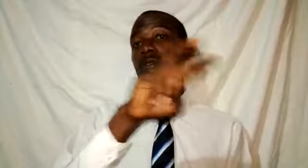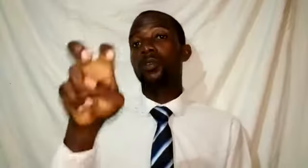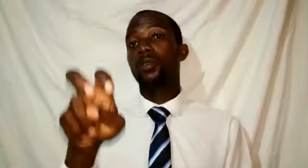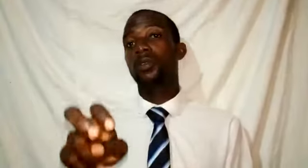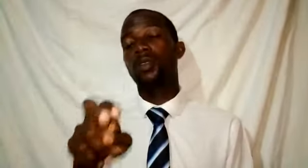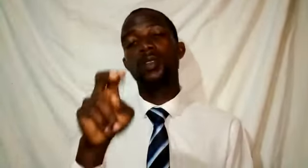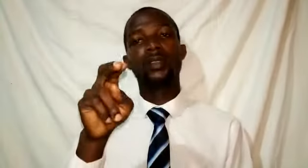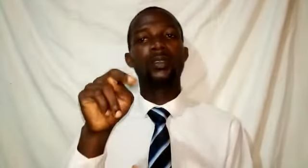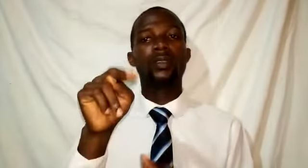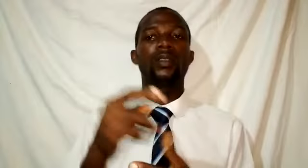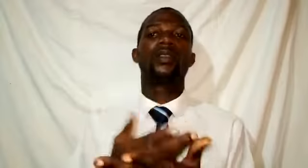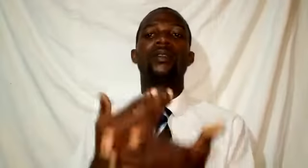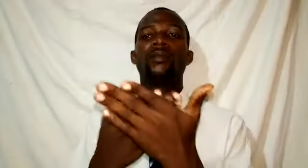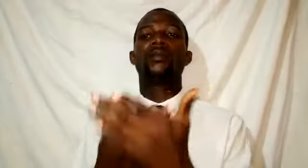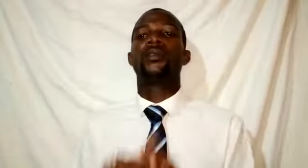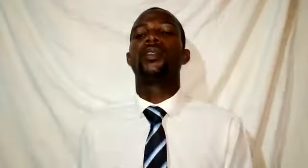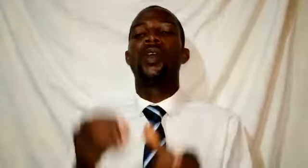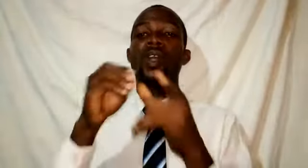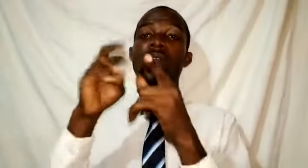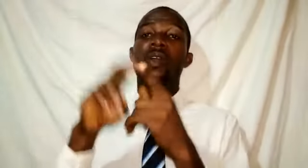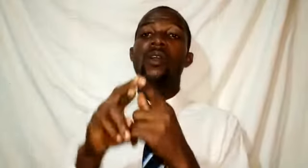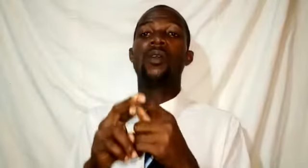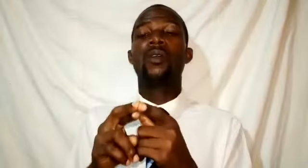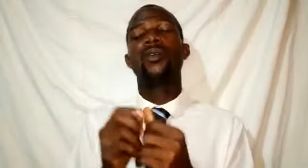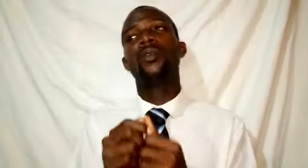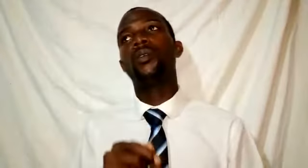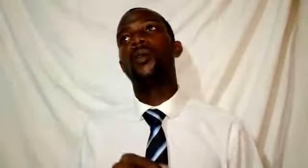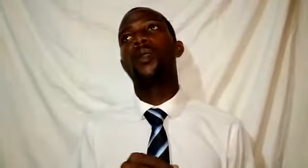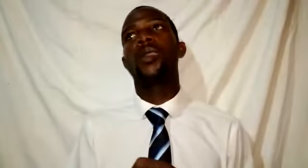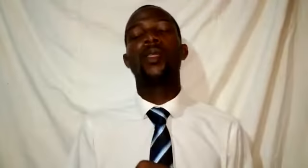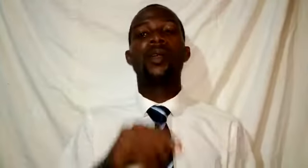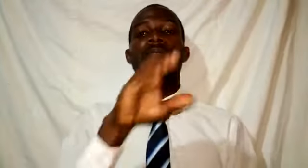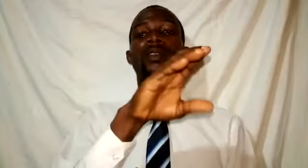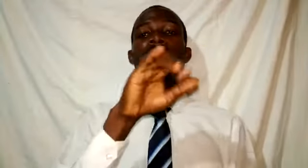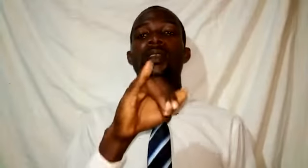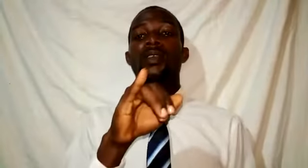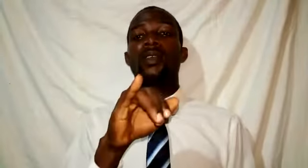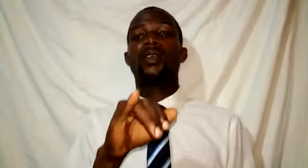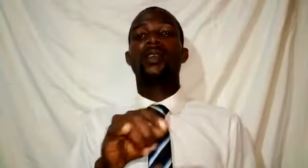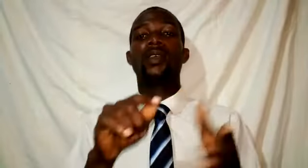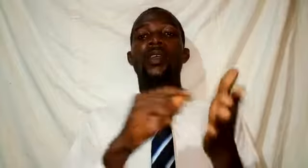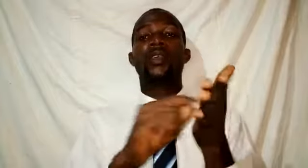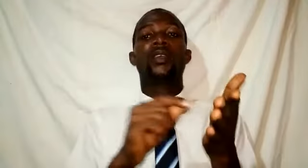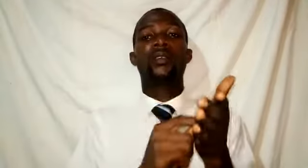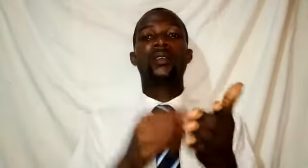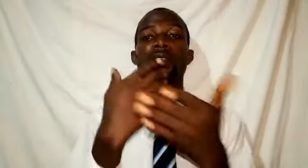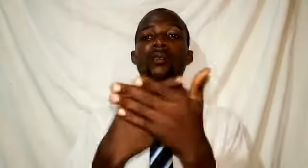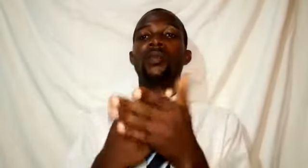8,200 naira, or compound interest equals amount minus